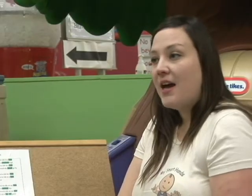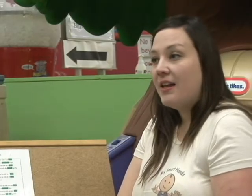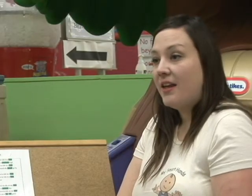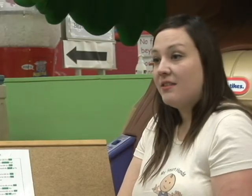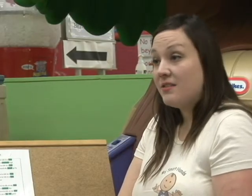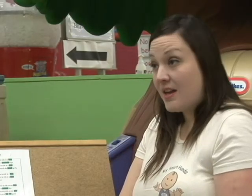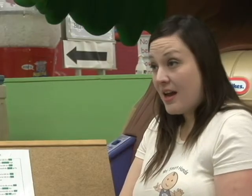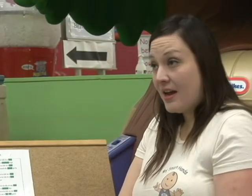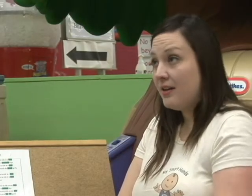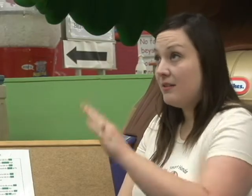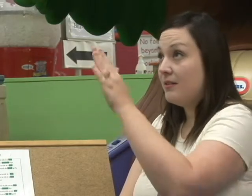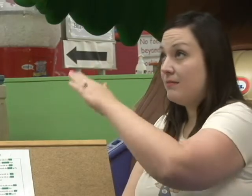outside, like the sky.